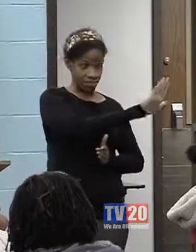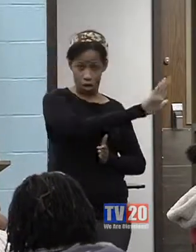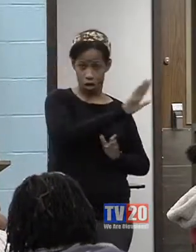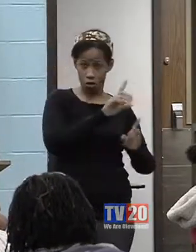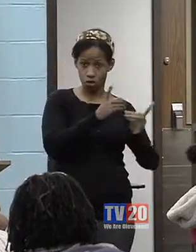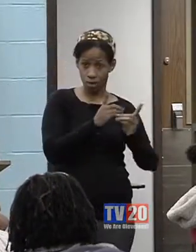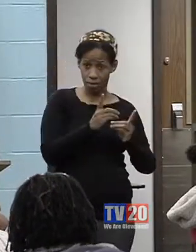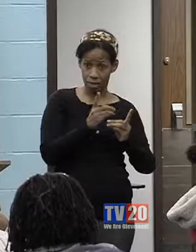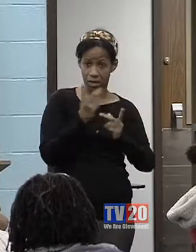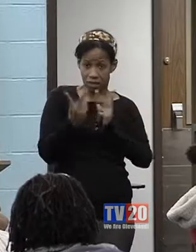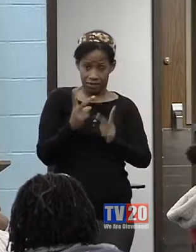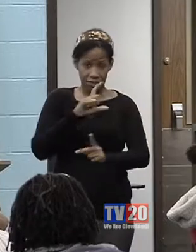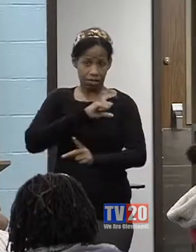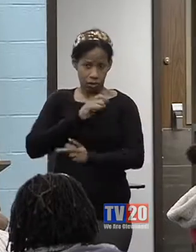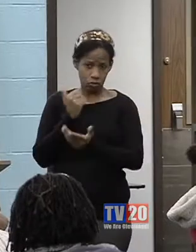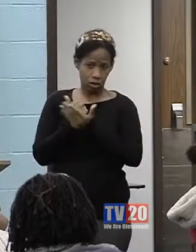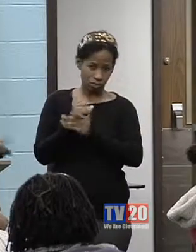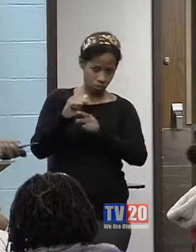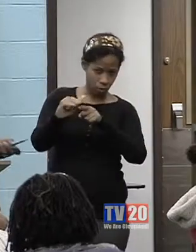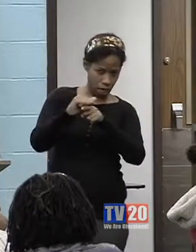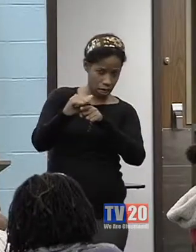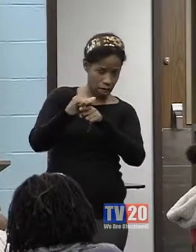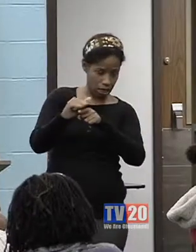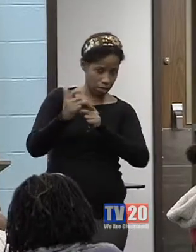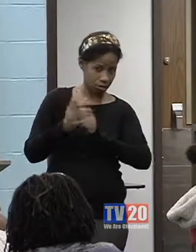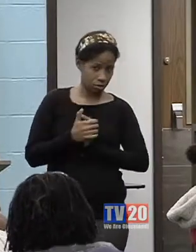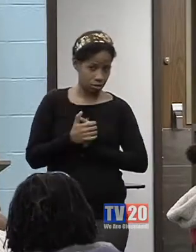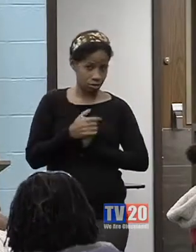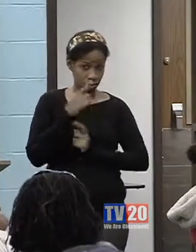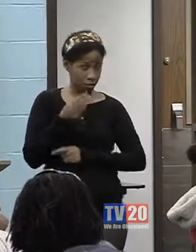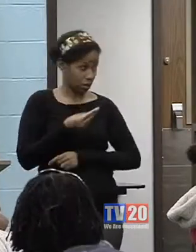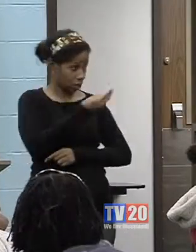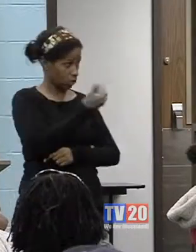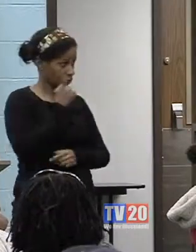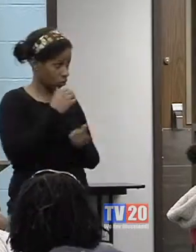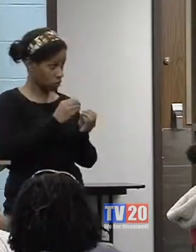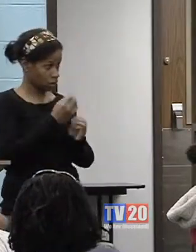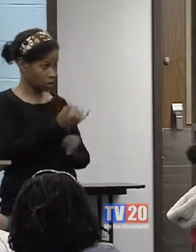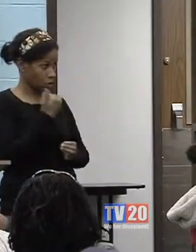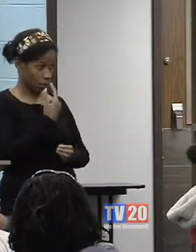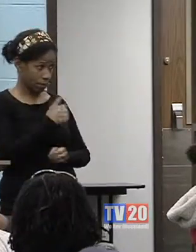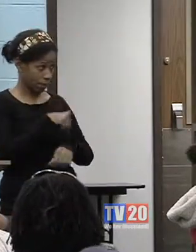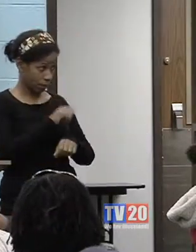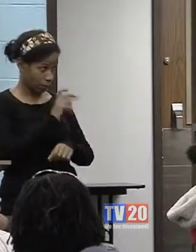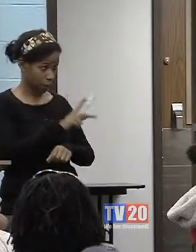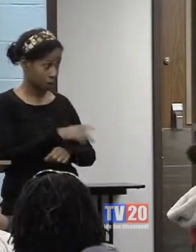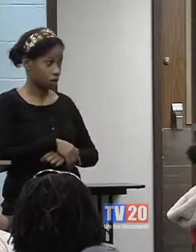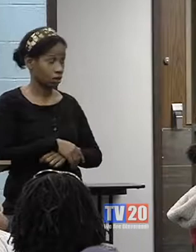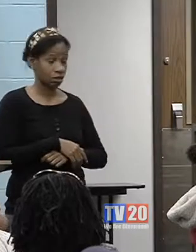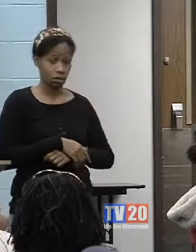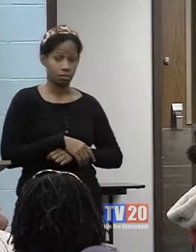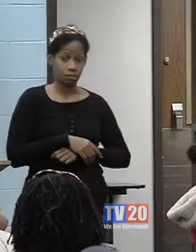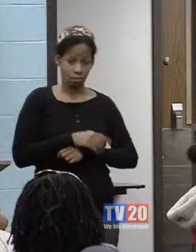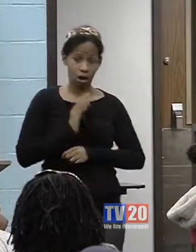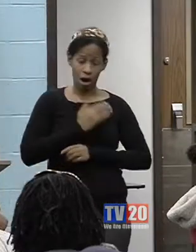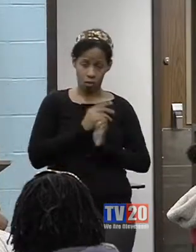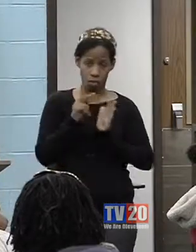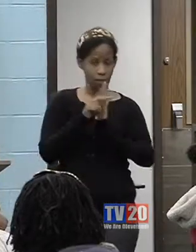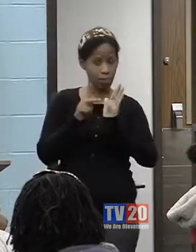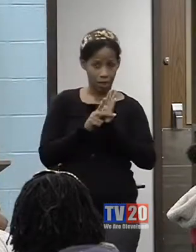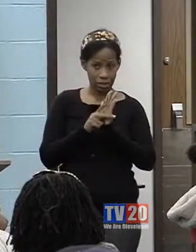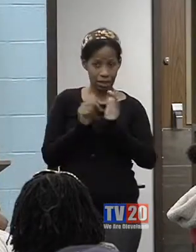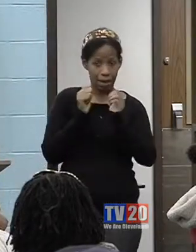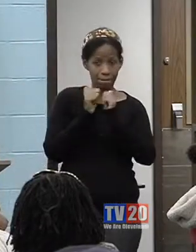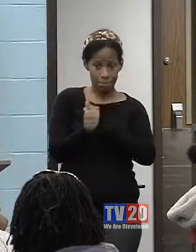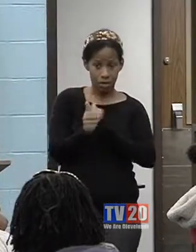some. Well, you know, Tom, I'll give you my number. You can reach out to me because my ears are open. As I mentioned about policy to pass